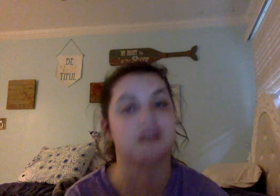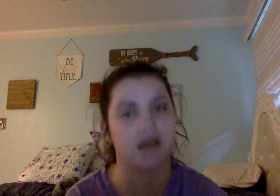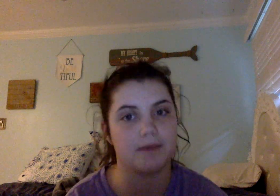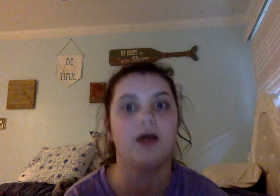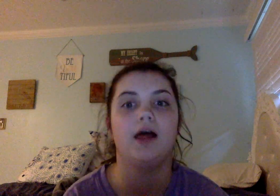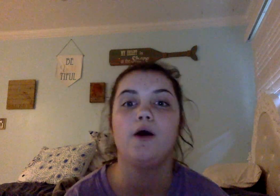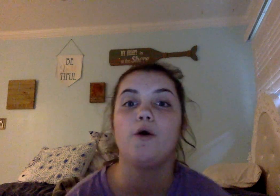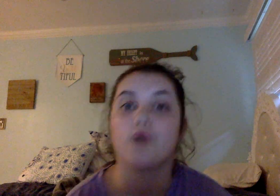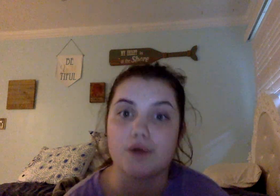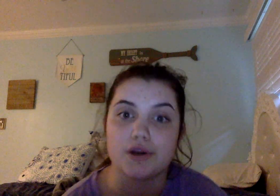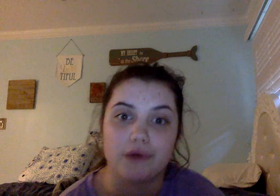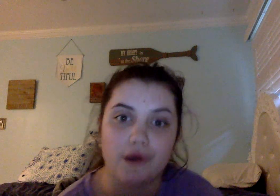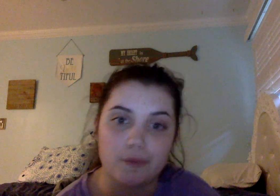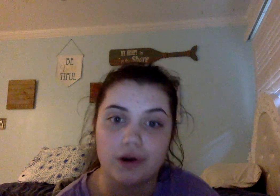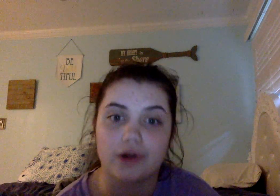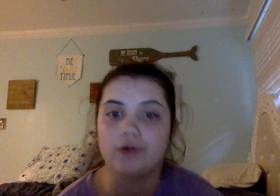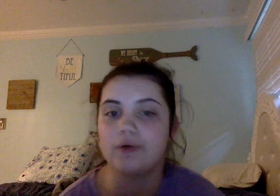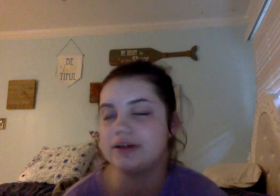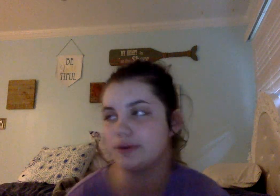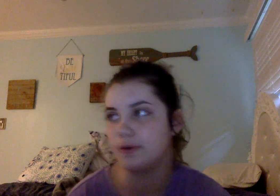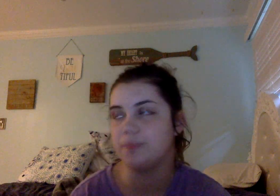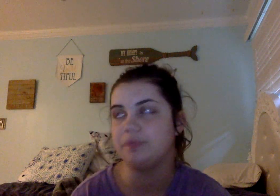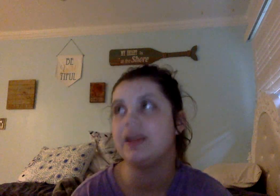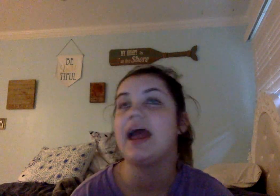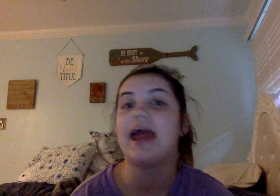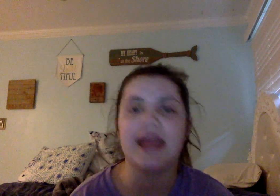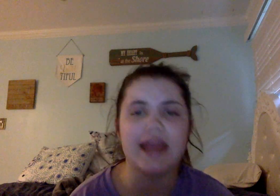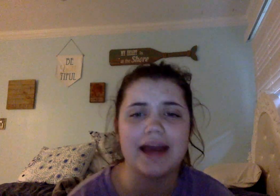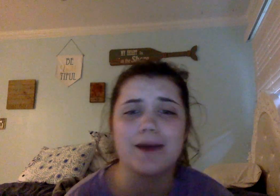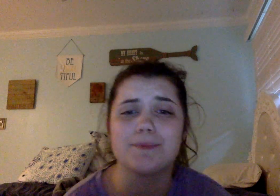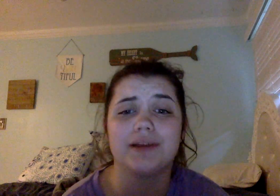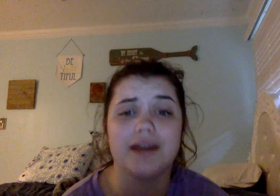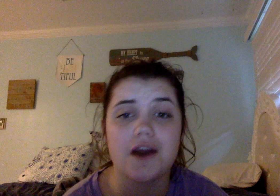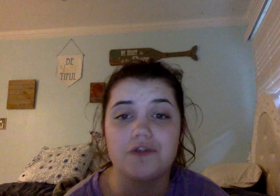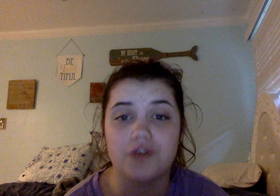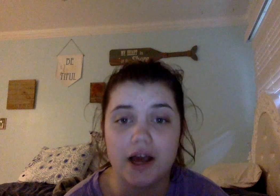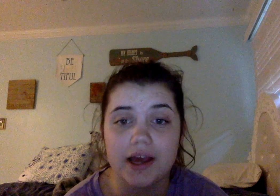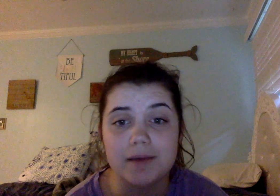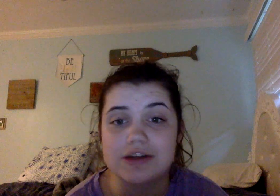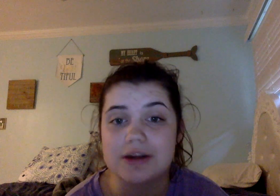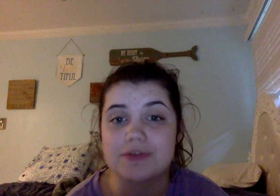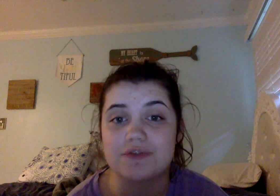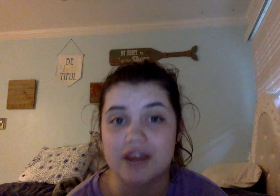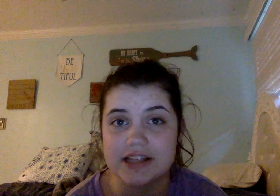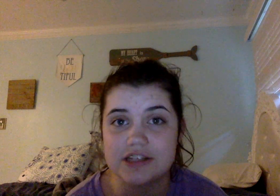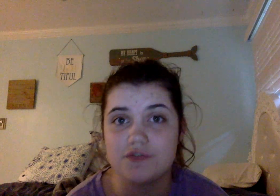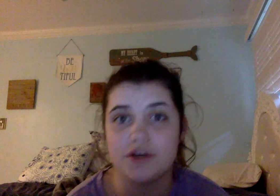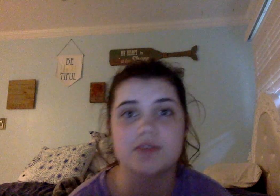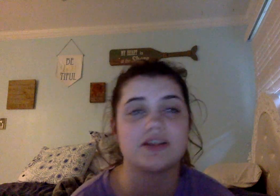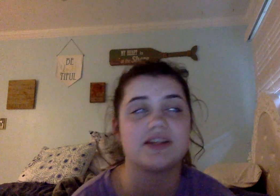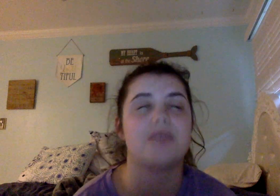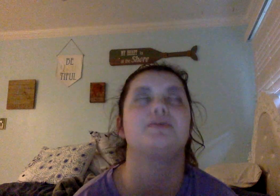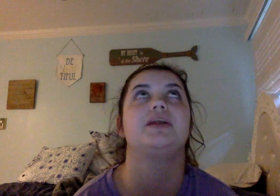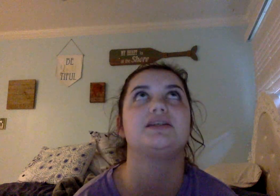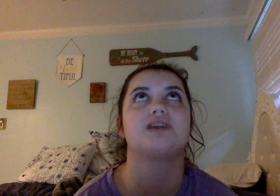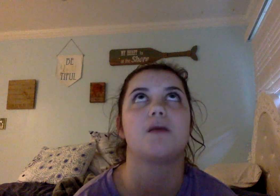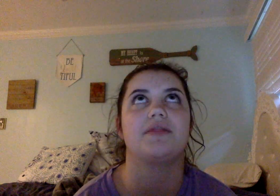time where I'm not doing homework or going to school. And I'm planning on vlogging my trip to France, so if you guys want to see that, please comment that